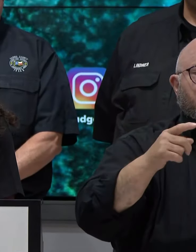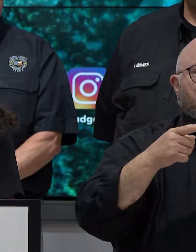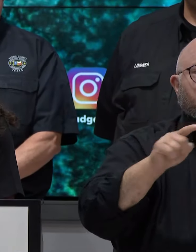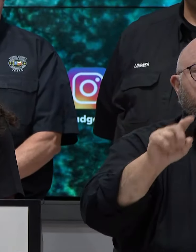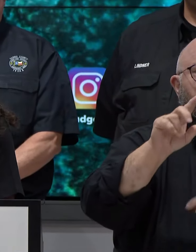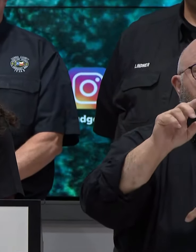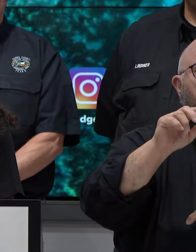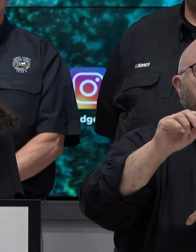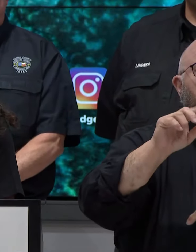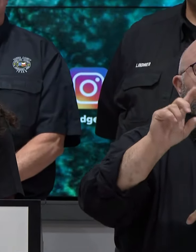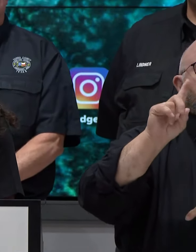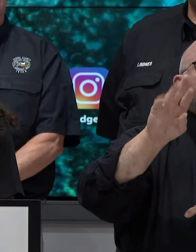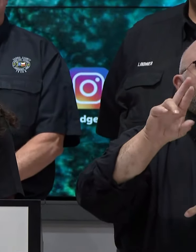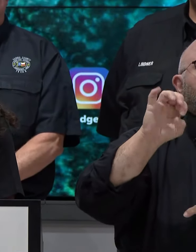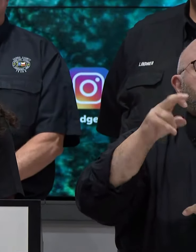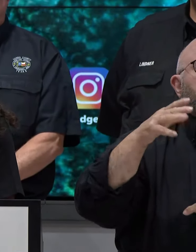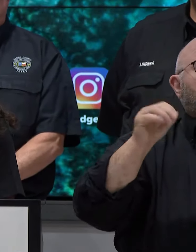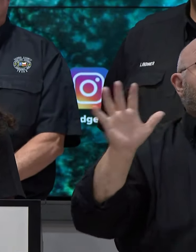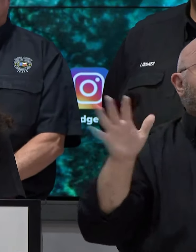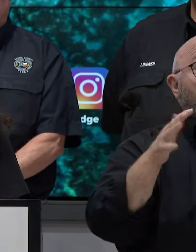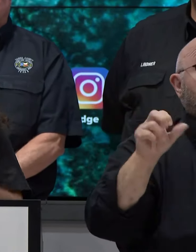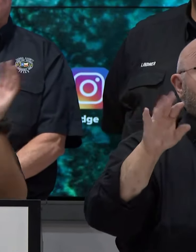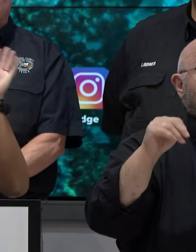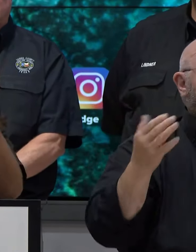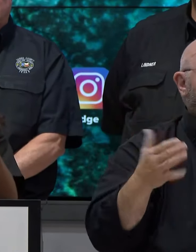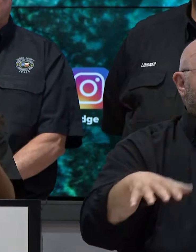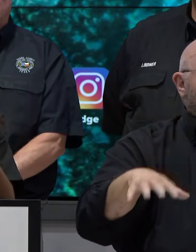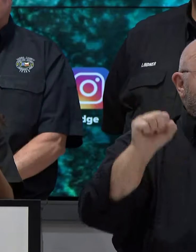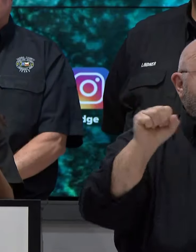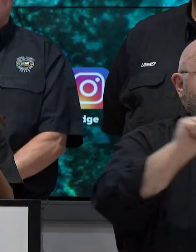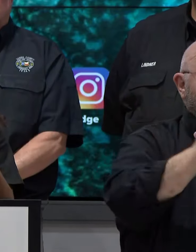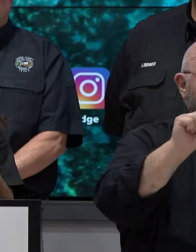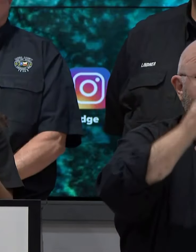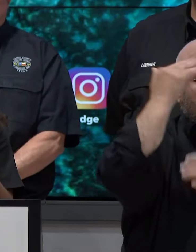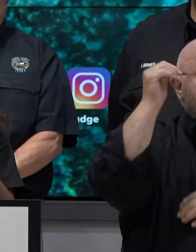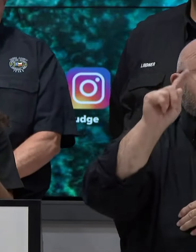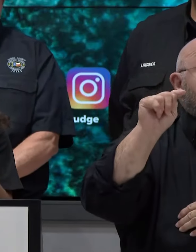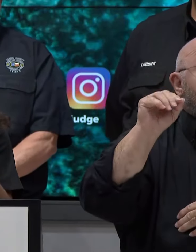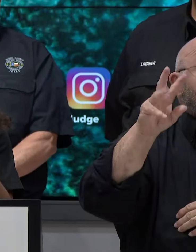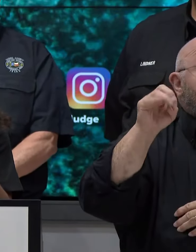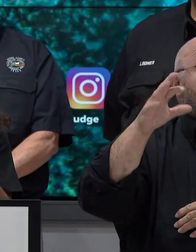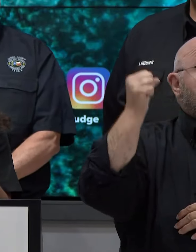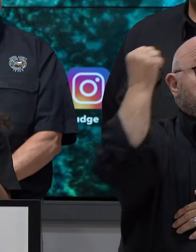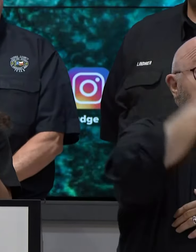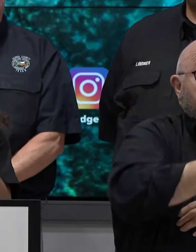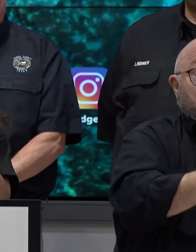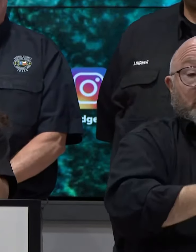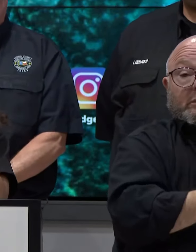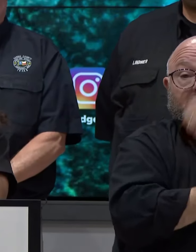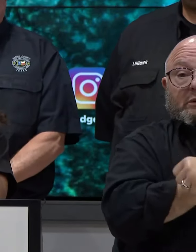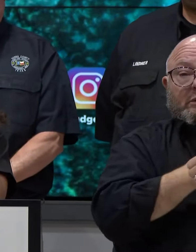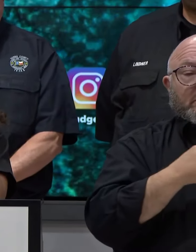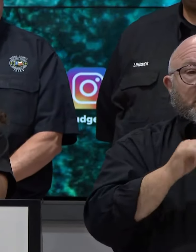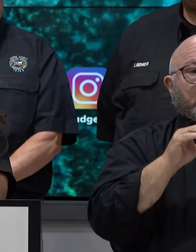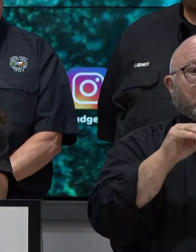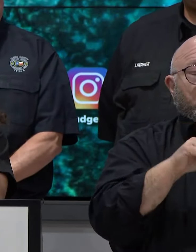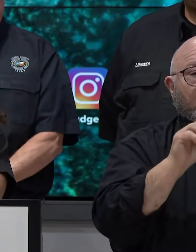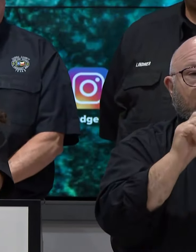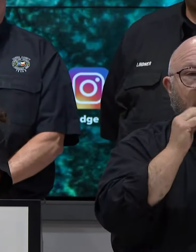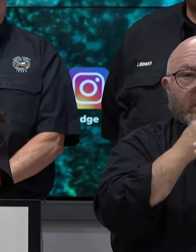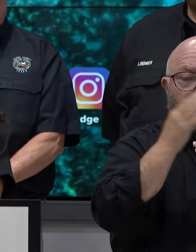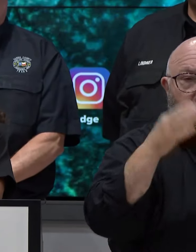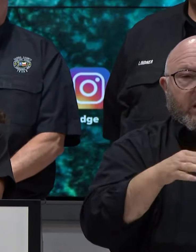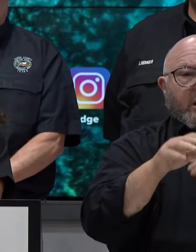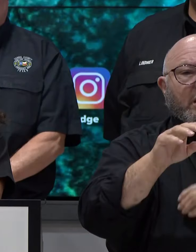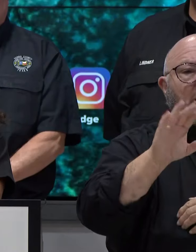derecho, we had talked about this might take weeks because those towers had fallen. in the end, CenterPoint figured out how to